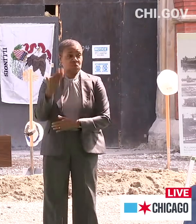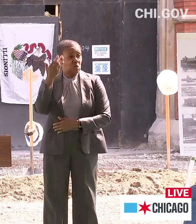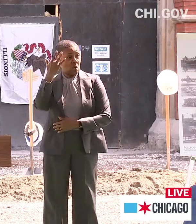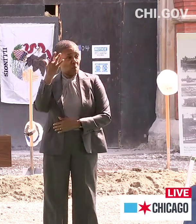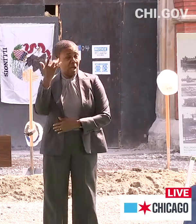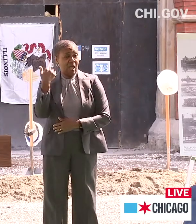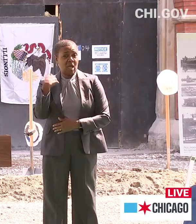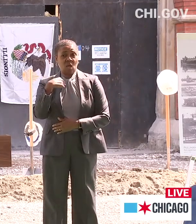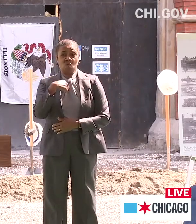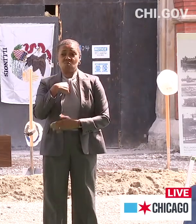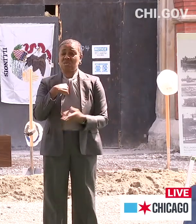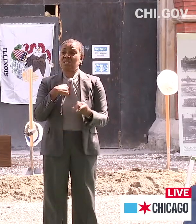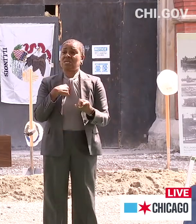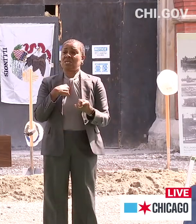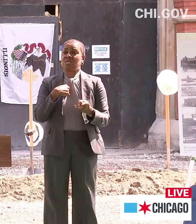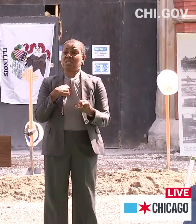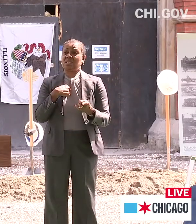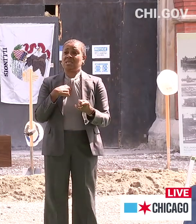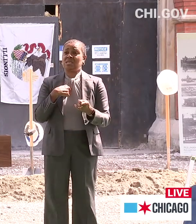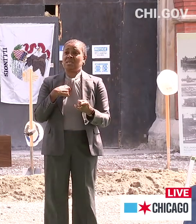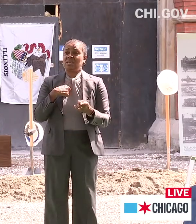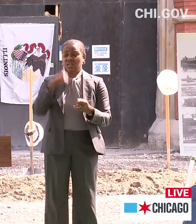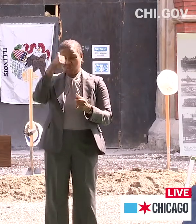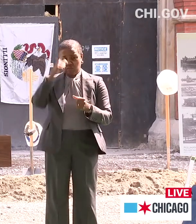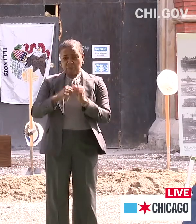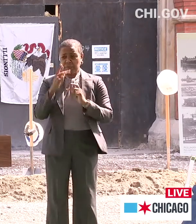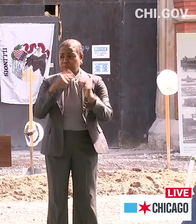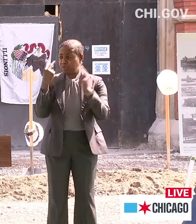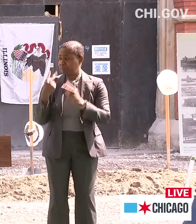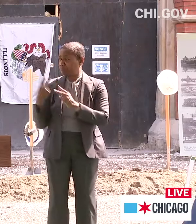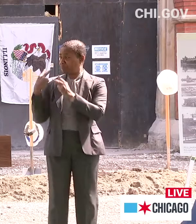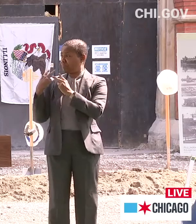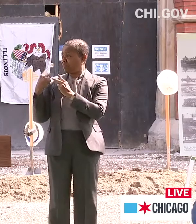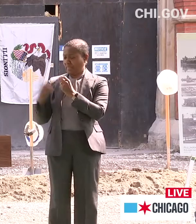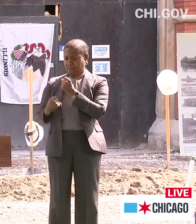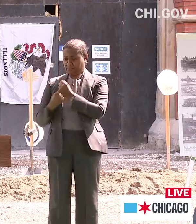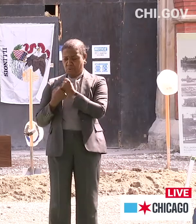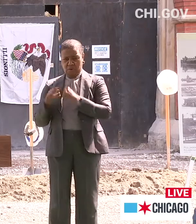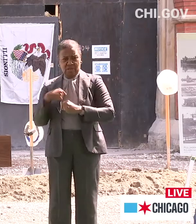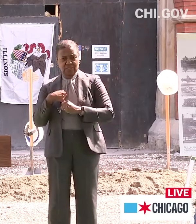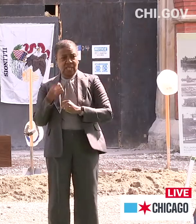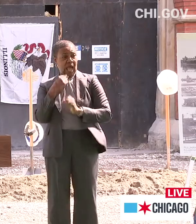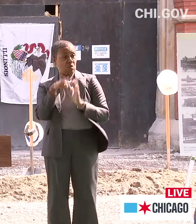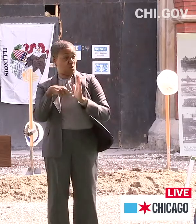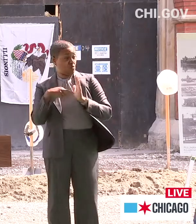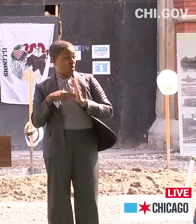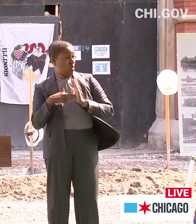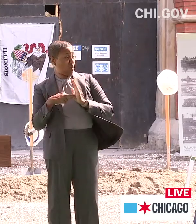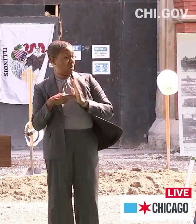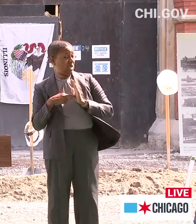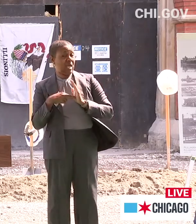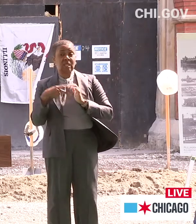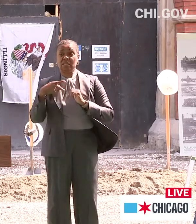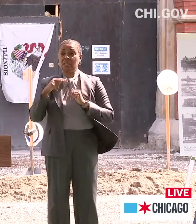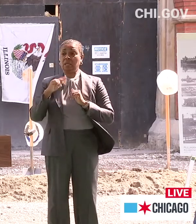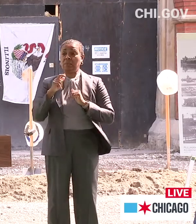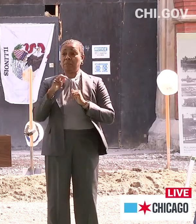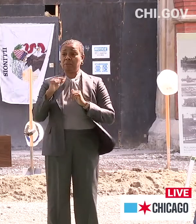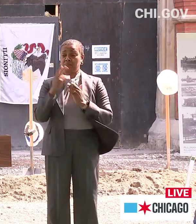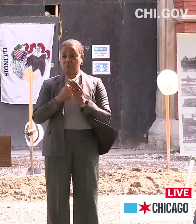we stand on the shoulders of those who came before us. No matter what our role is in the Pullman